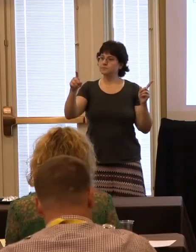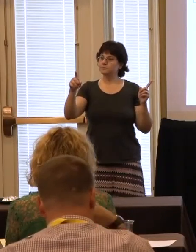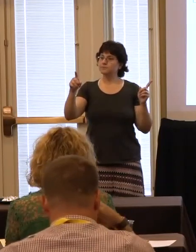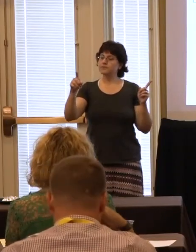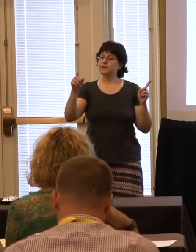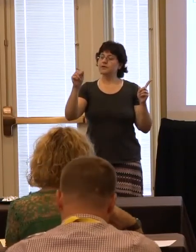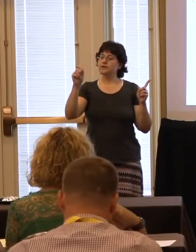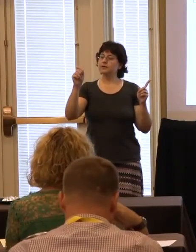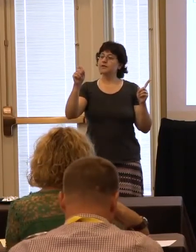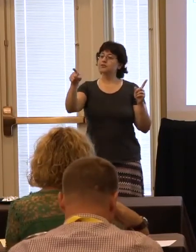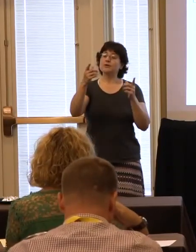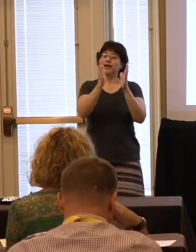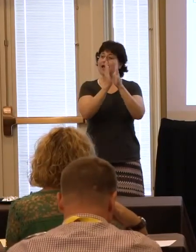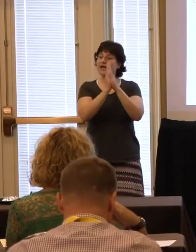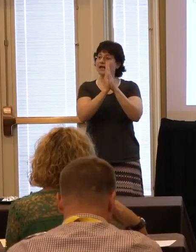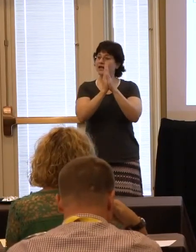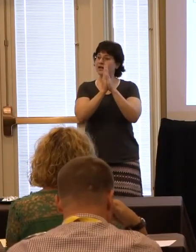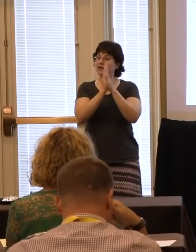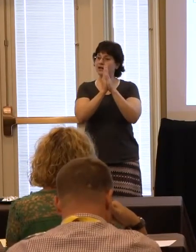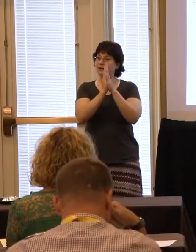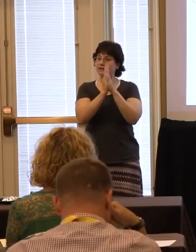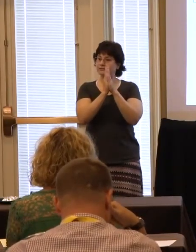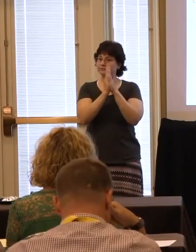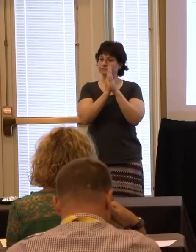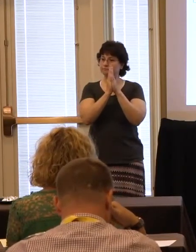Google National Academies of Press,